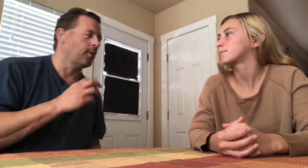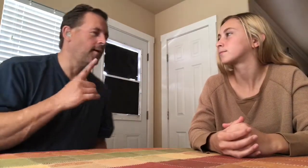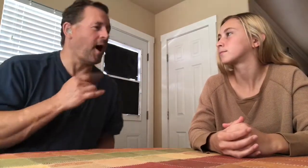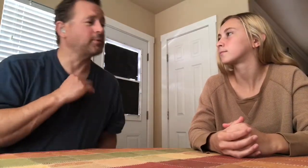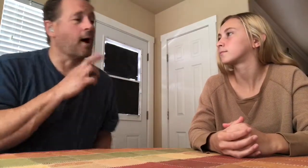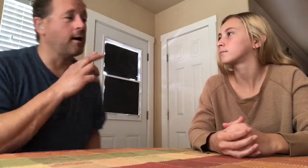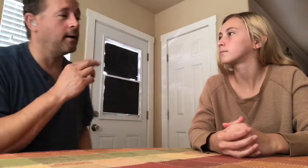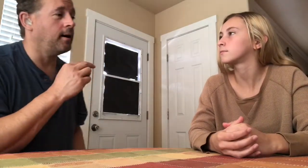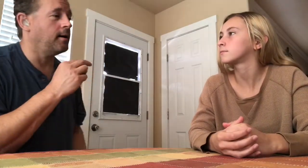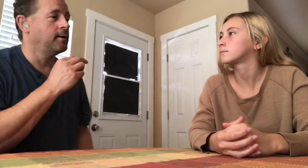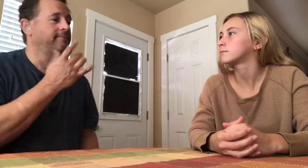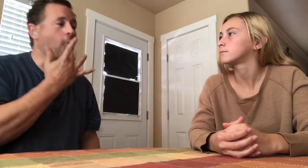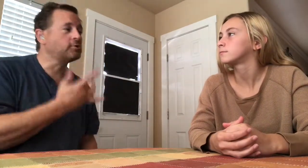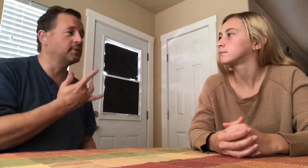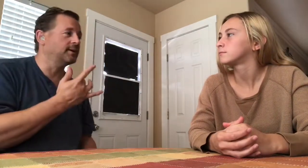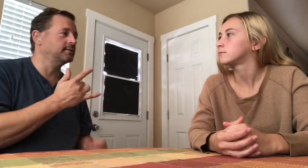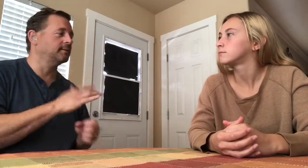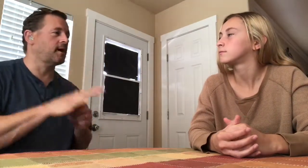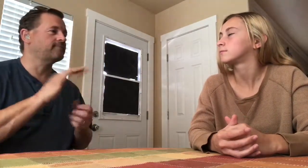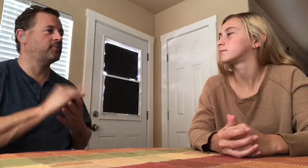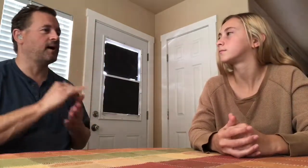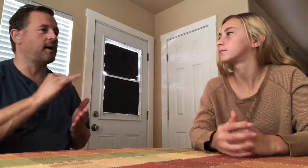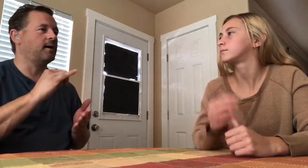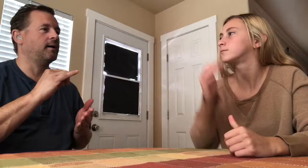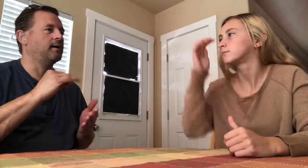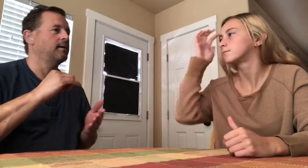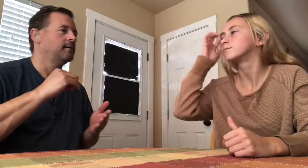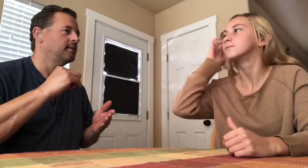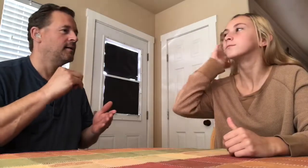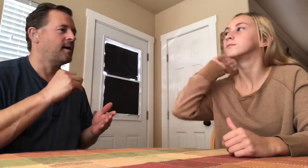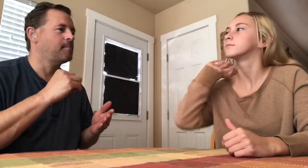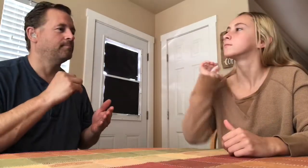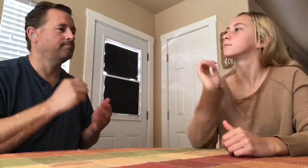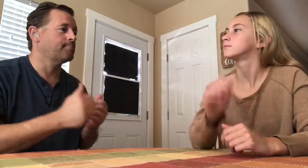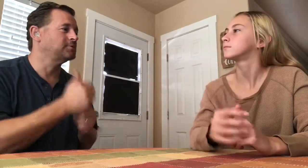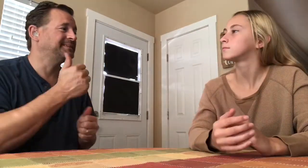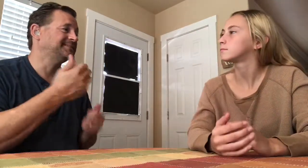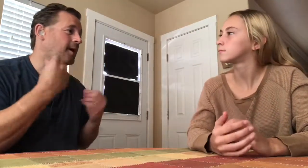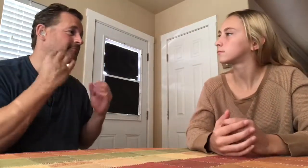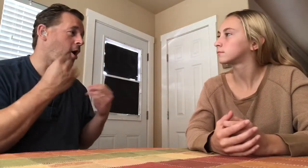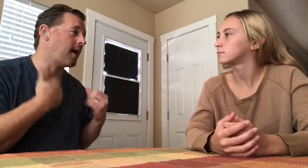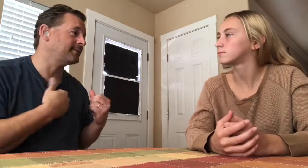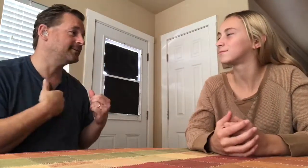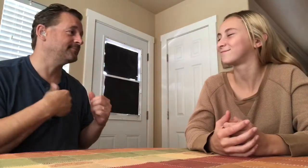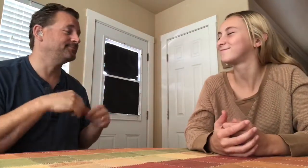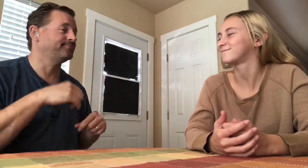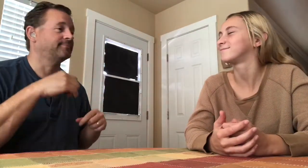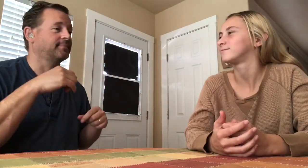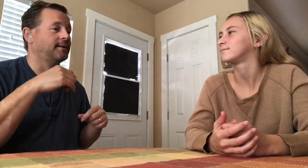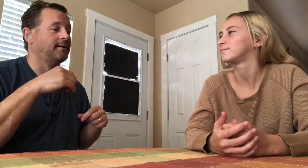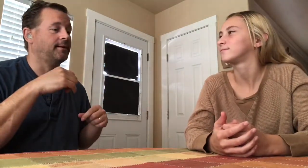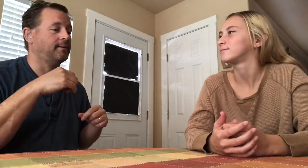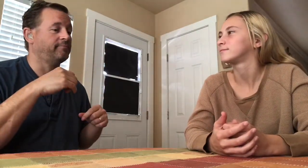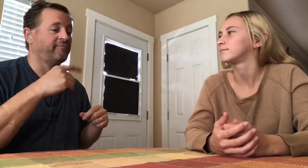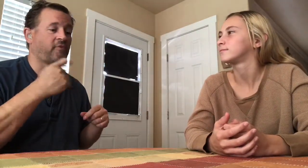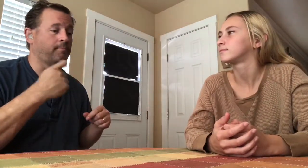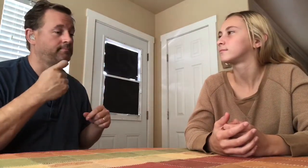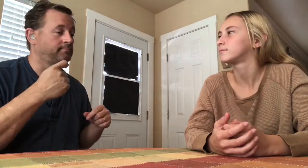Well, I was fortunate enough that I'm mostly self-taught from